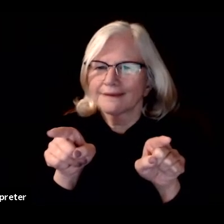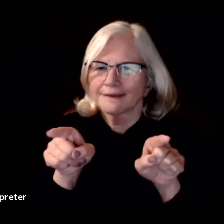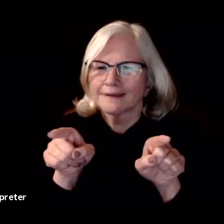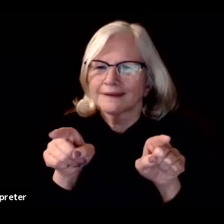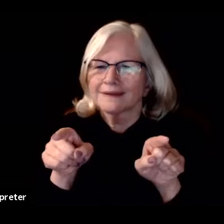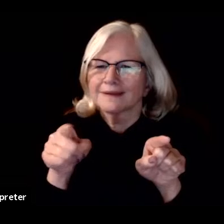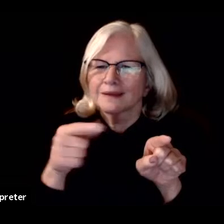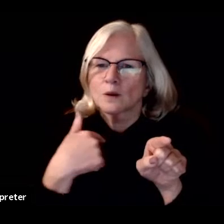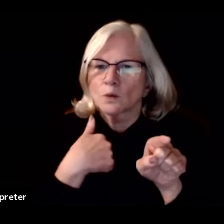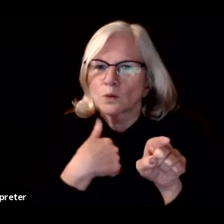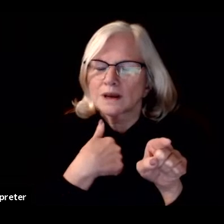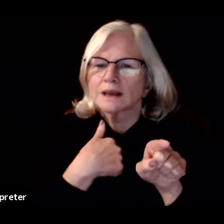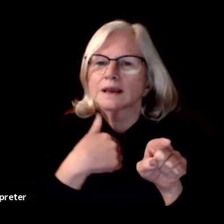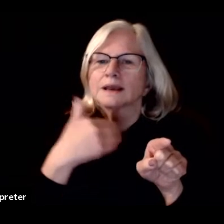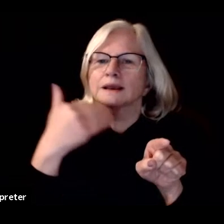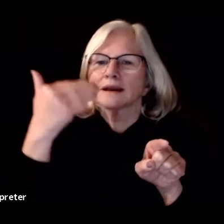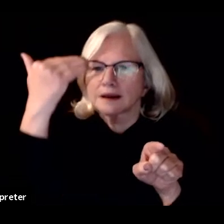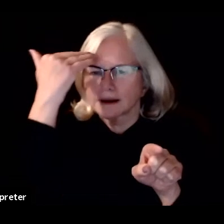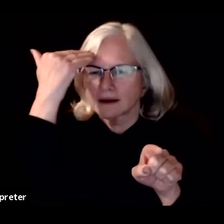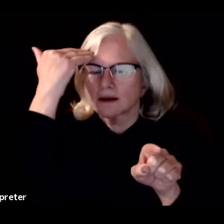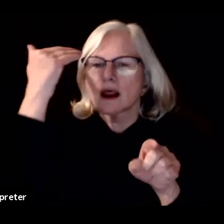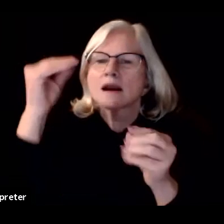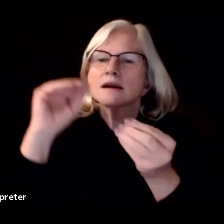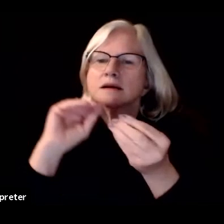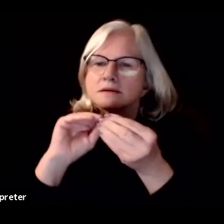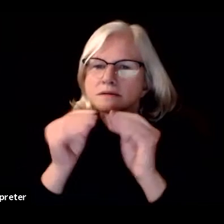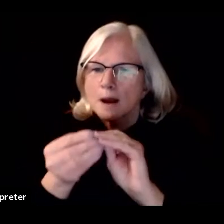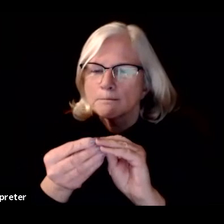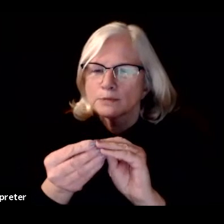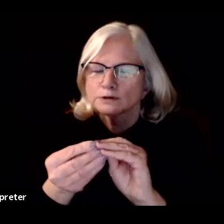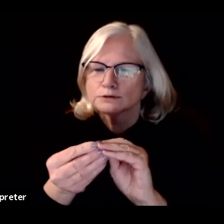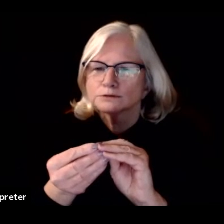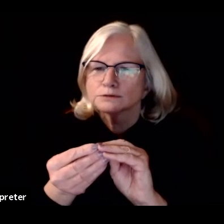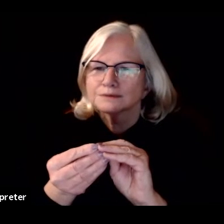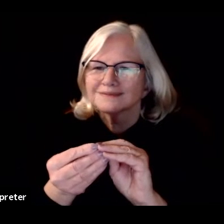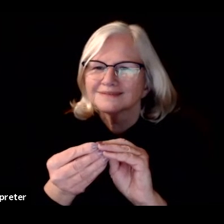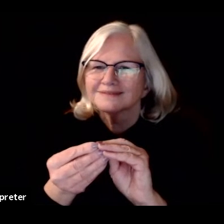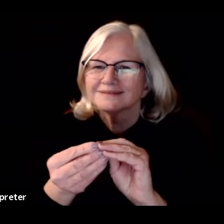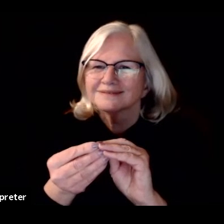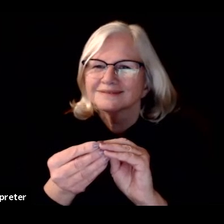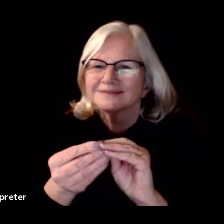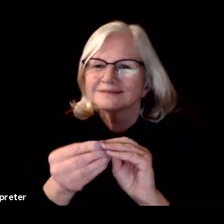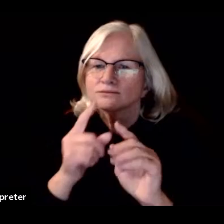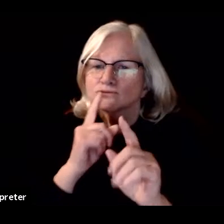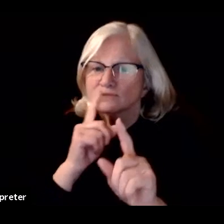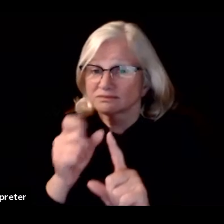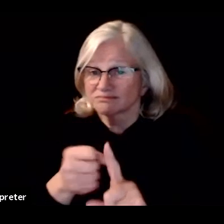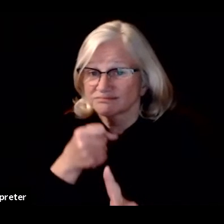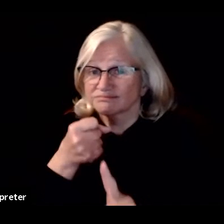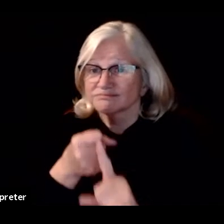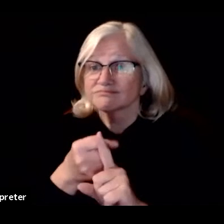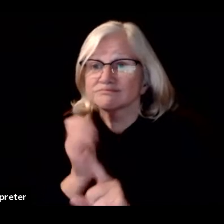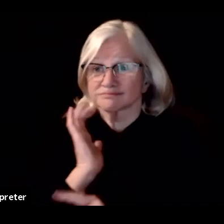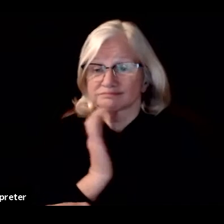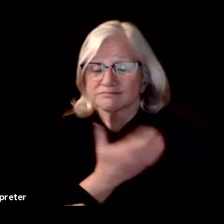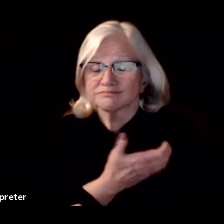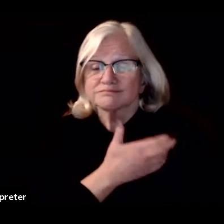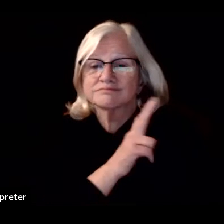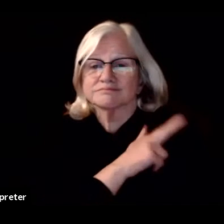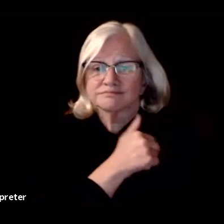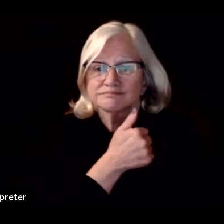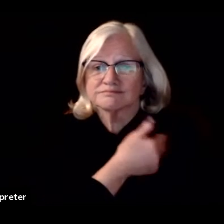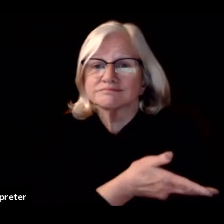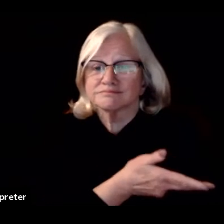strain many of our critical systems in our society. And we've talked a lot about the fact